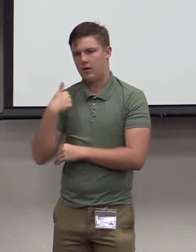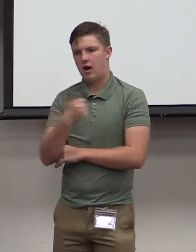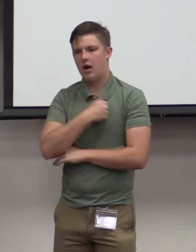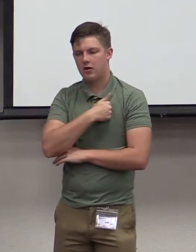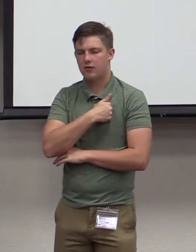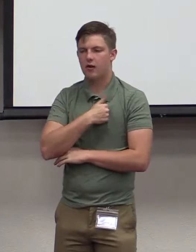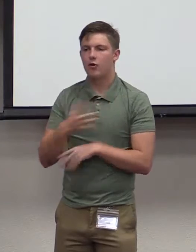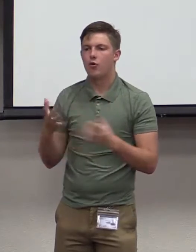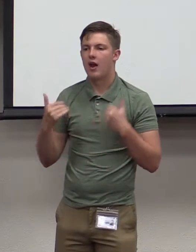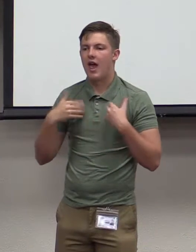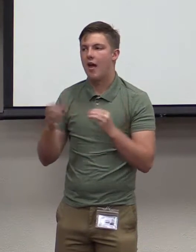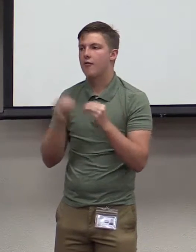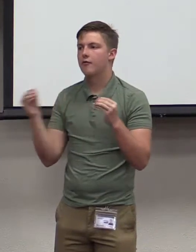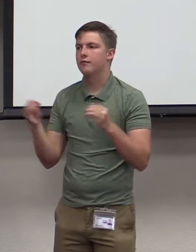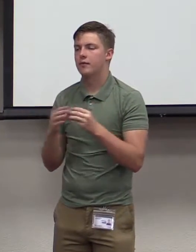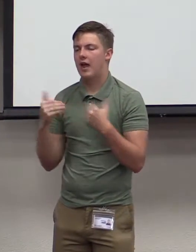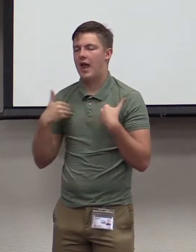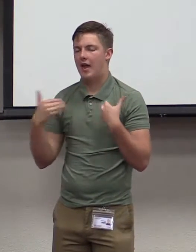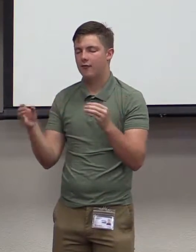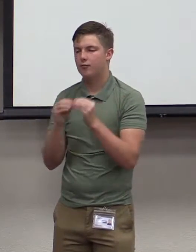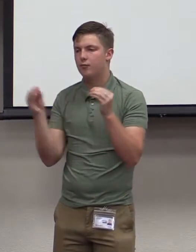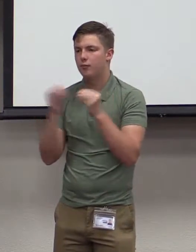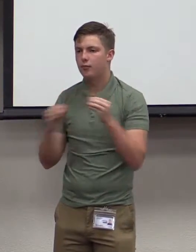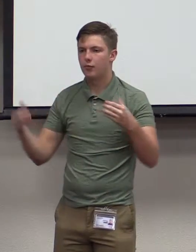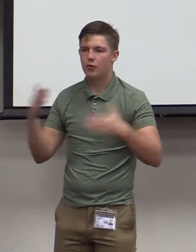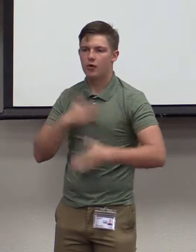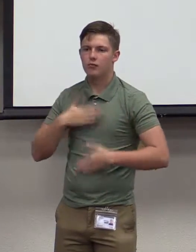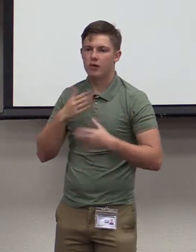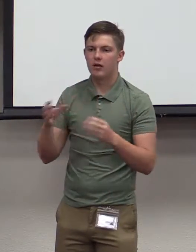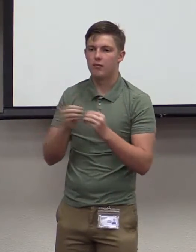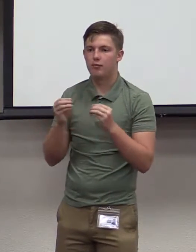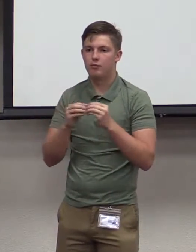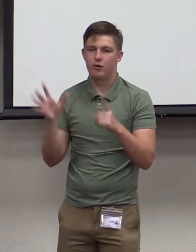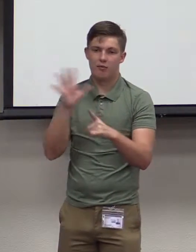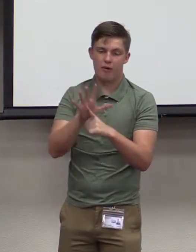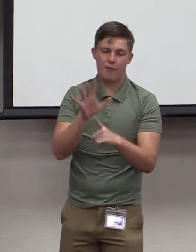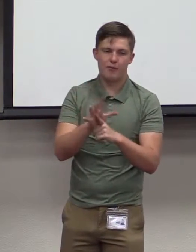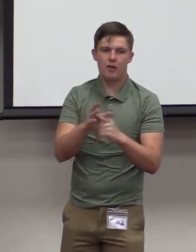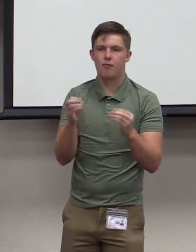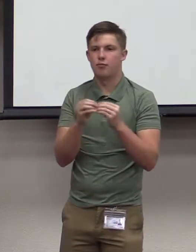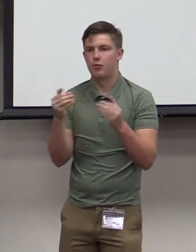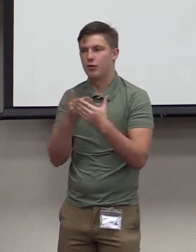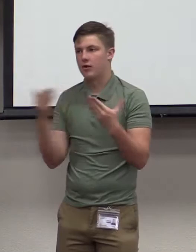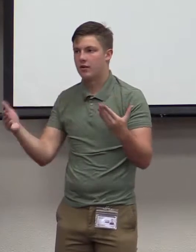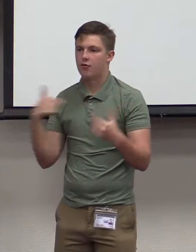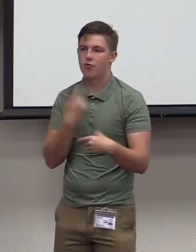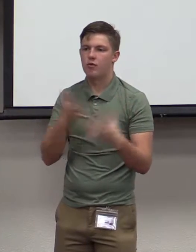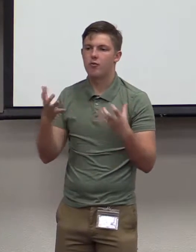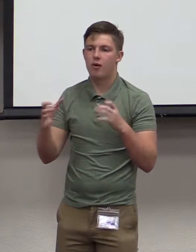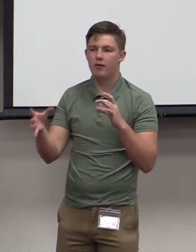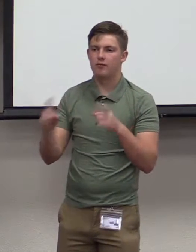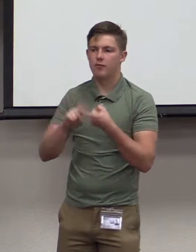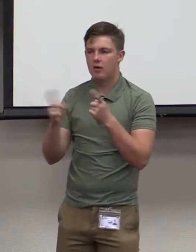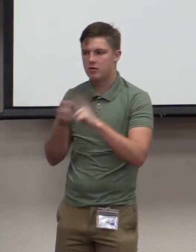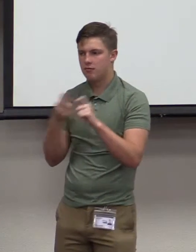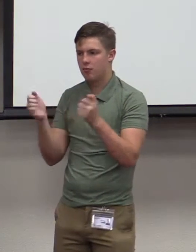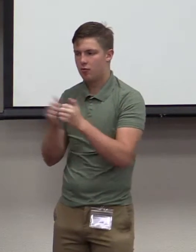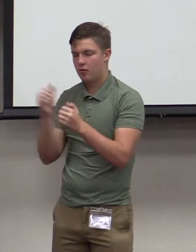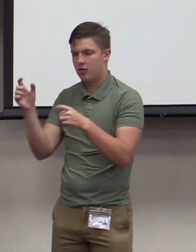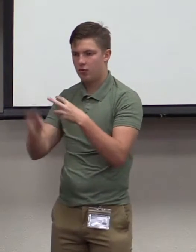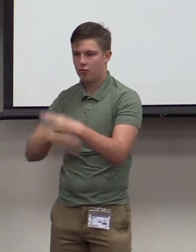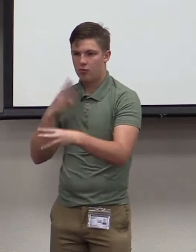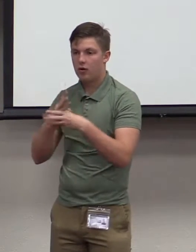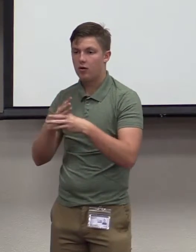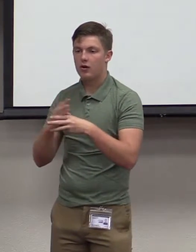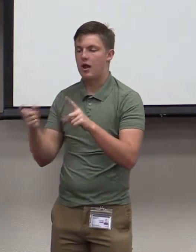more pleasures. We want more power. We want more prestige. We want more popularity because we want friendships with the world. And